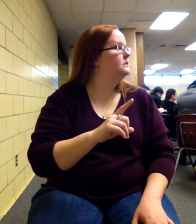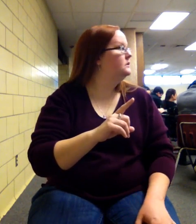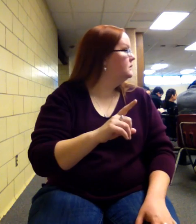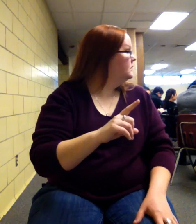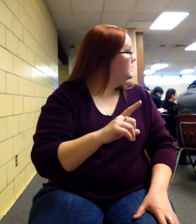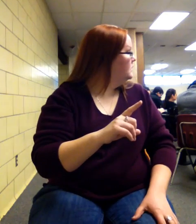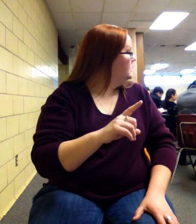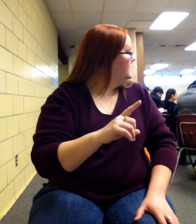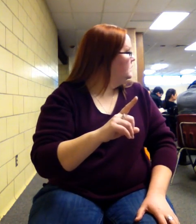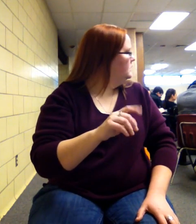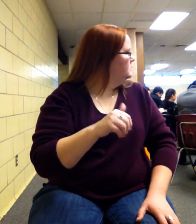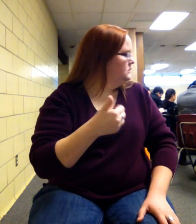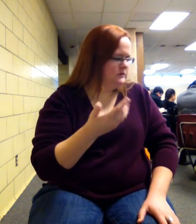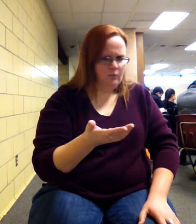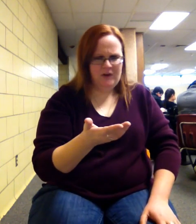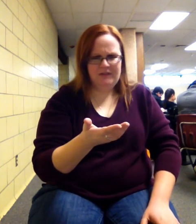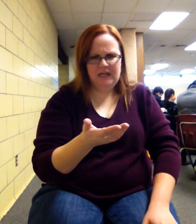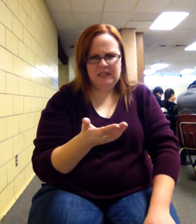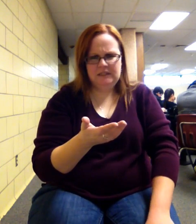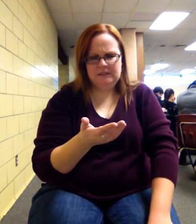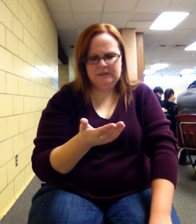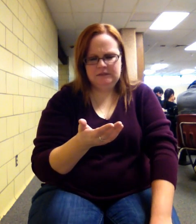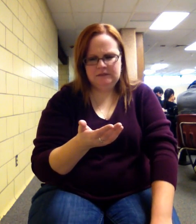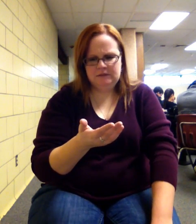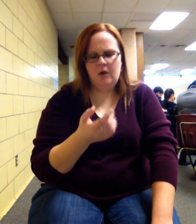did they give it to me? Oh, the 188,